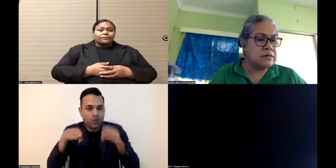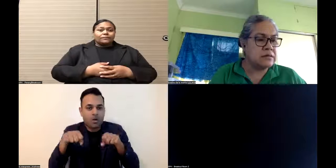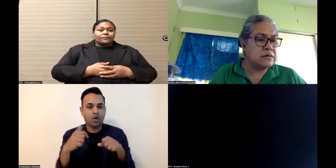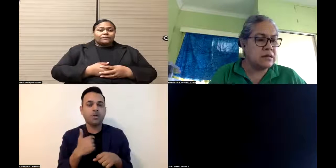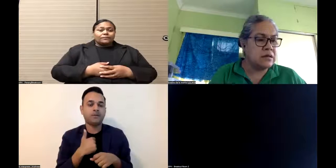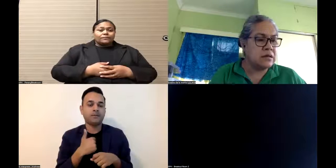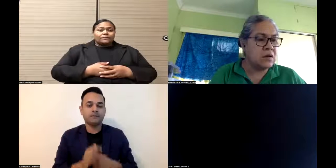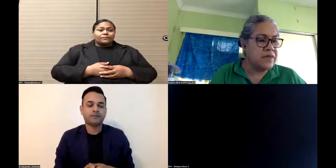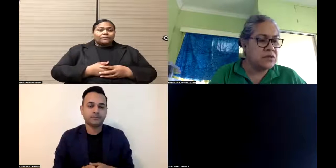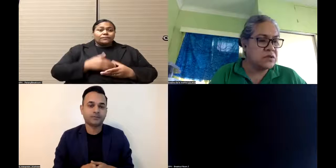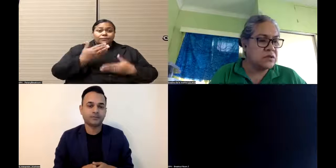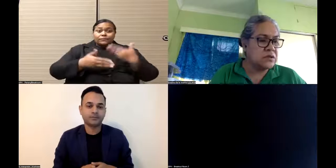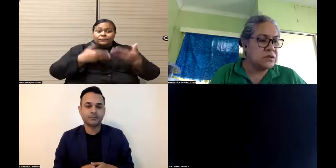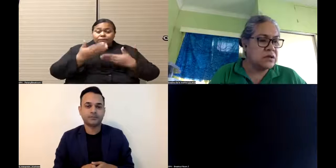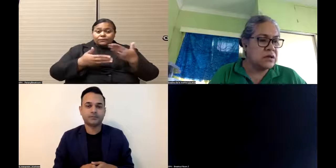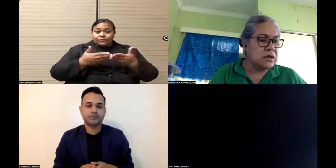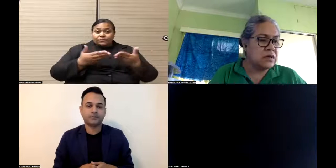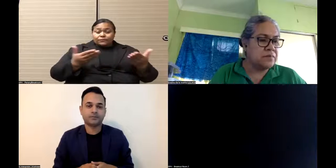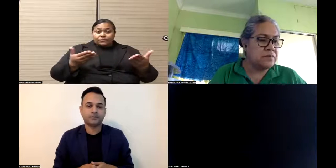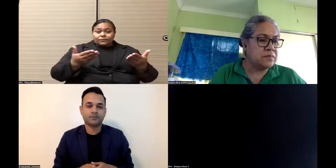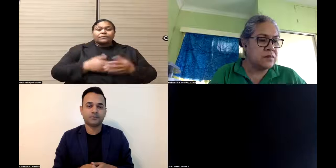that the conventions